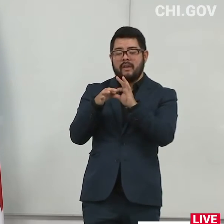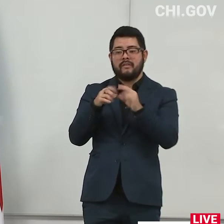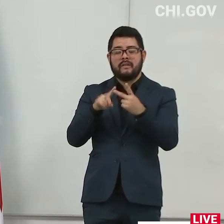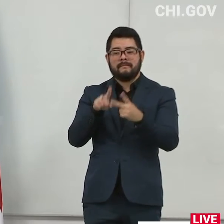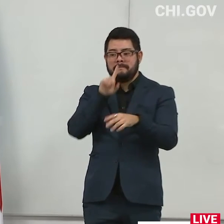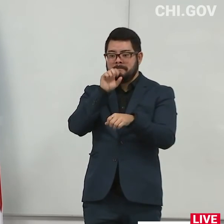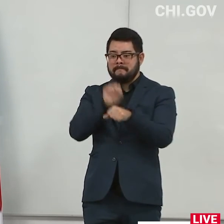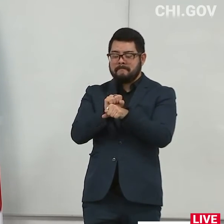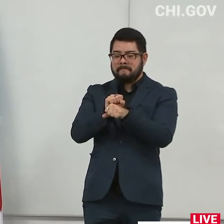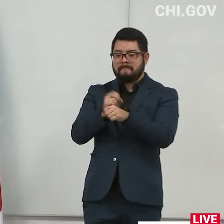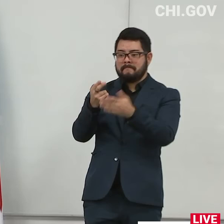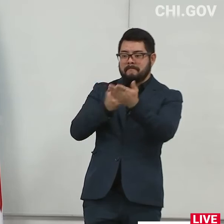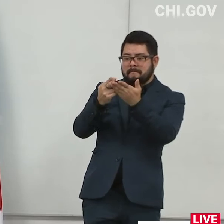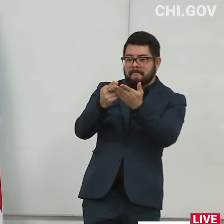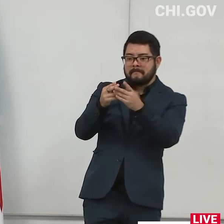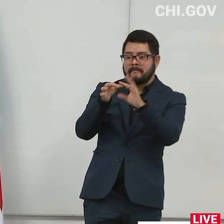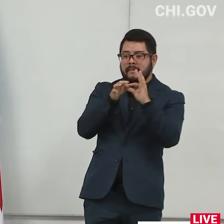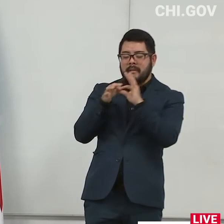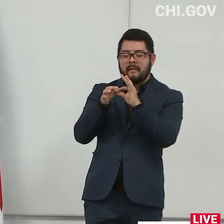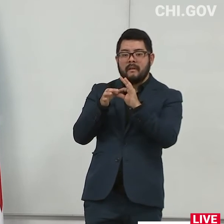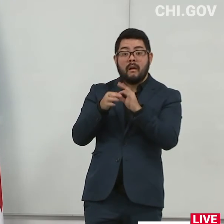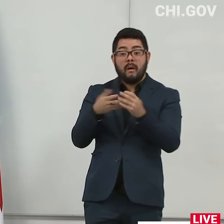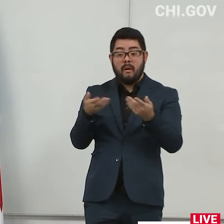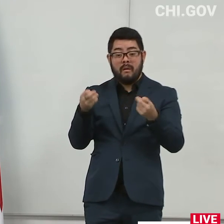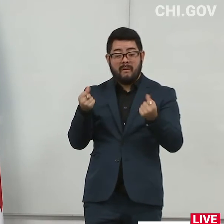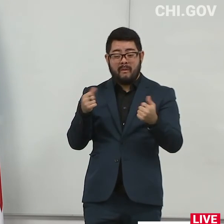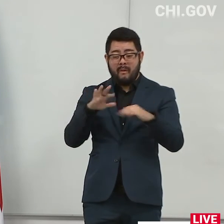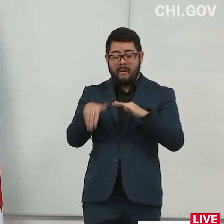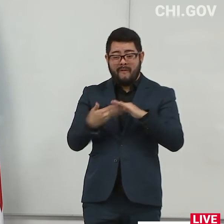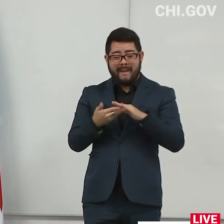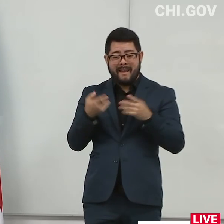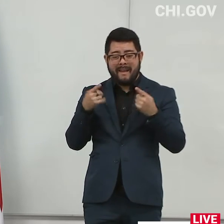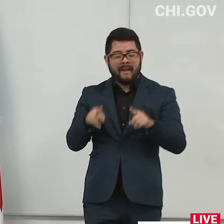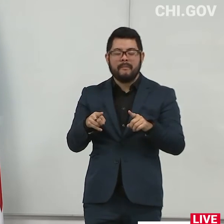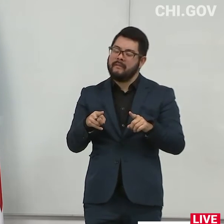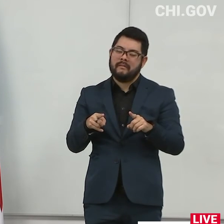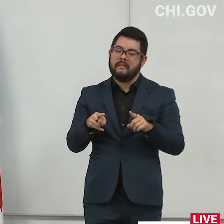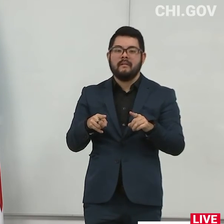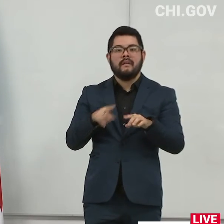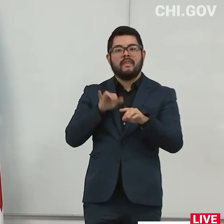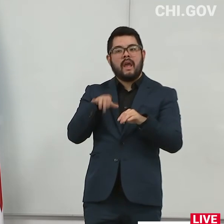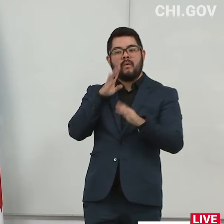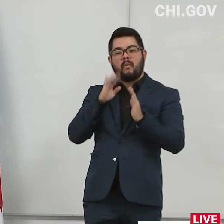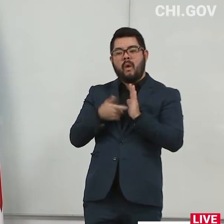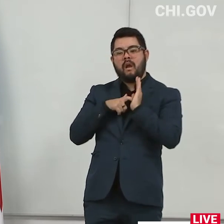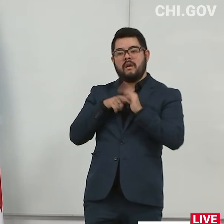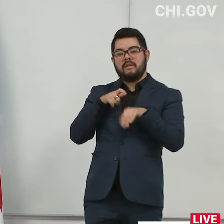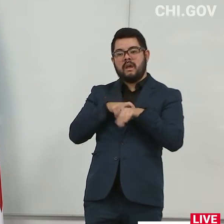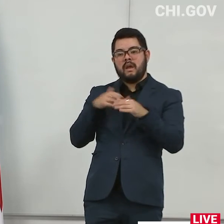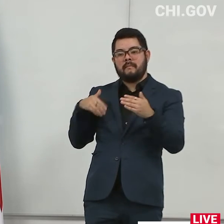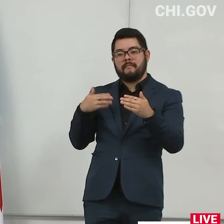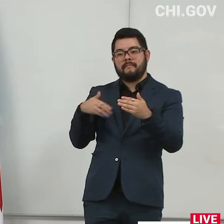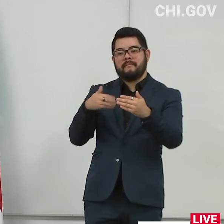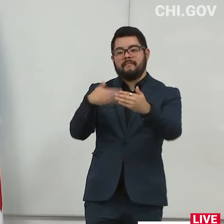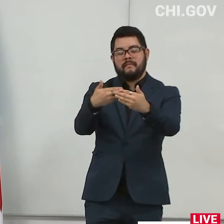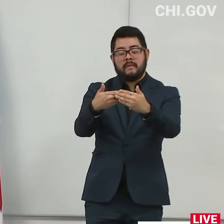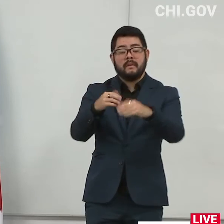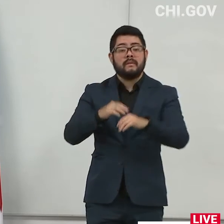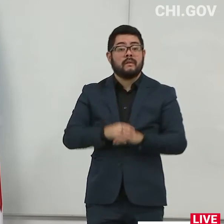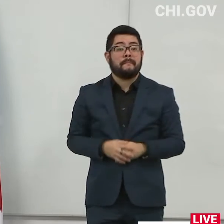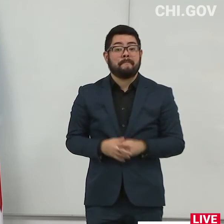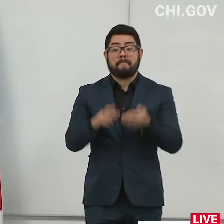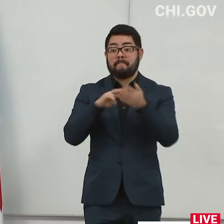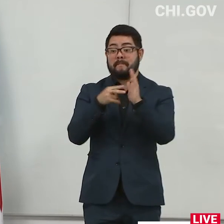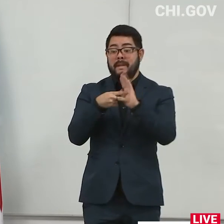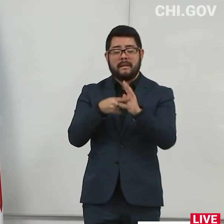You can't just flip a switch and have that happen. So I'm grateful that we're starting to see progress take hold.